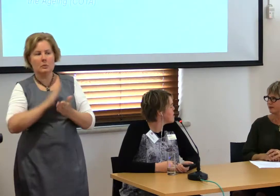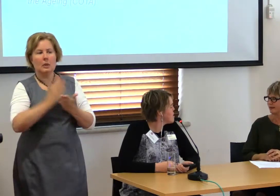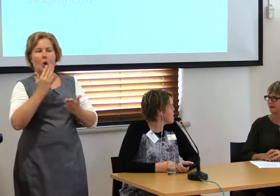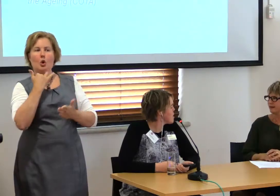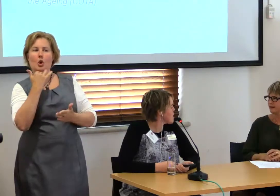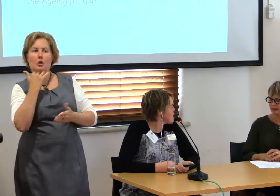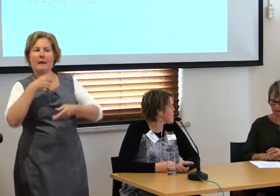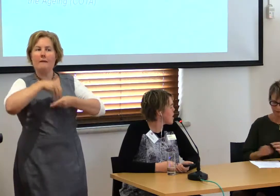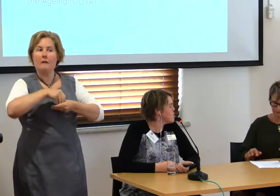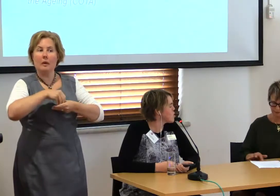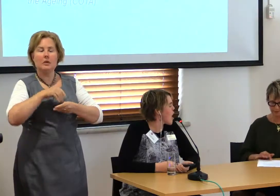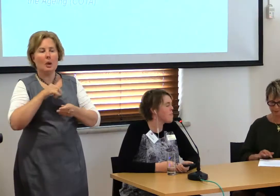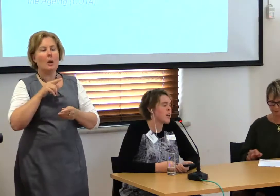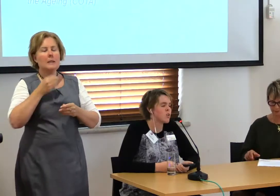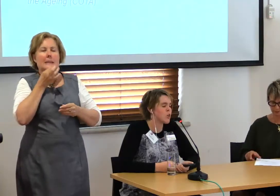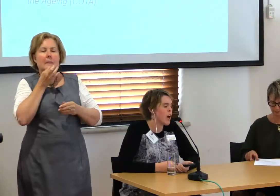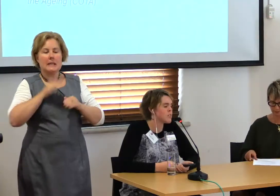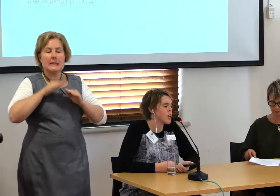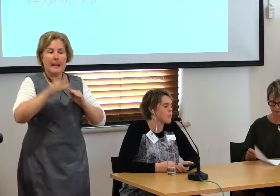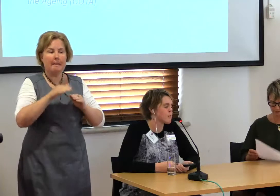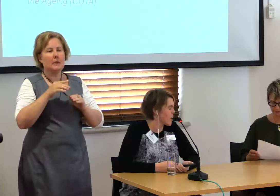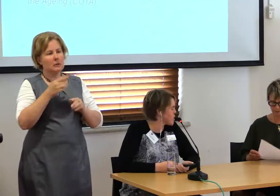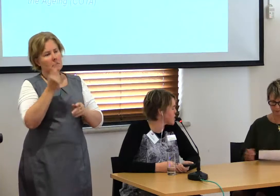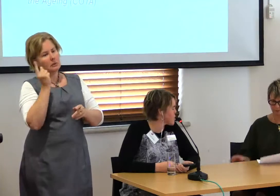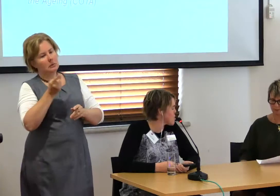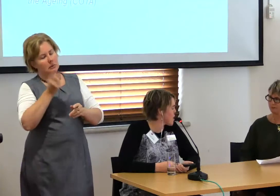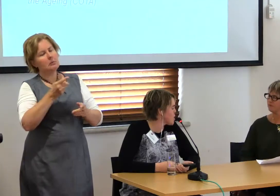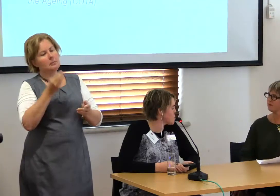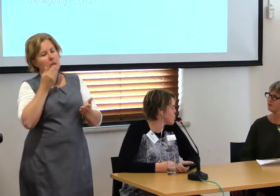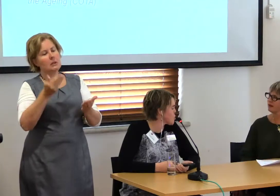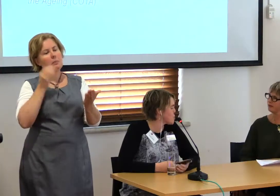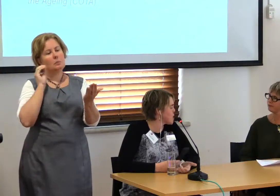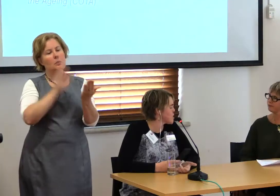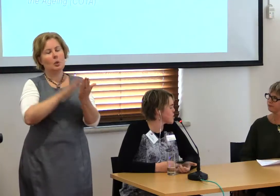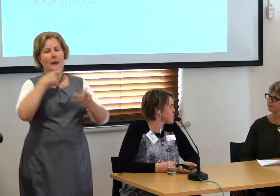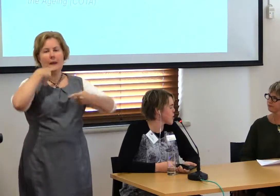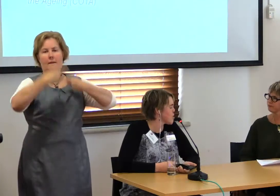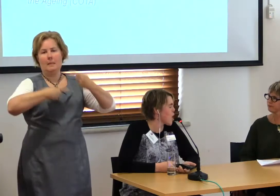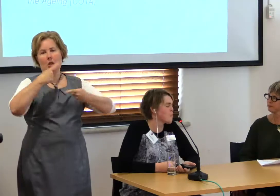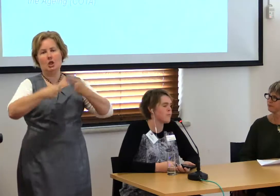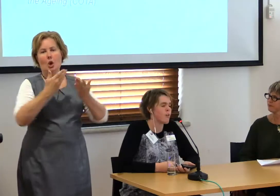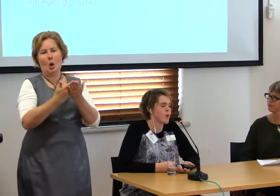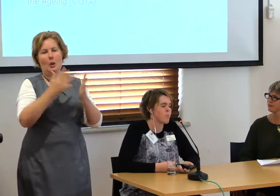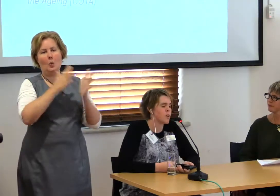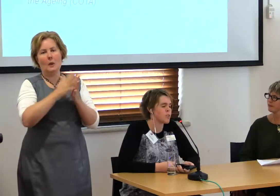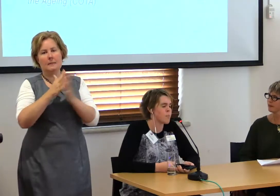but... Yeah. And I have had a look at the fact sheets that are available through Blind Citizens Australia, and I'm very impressed. So because